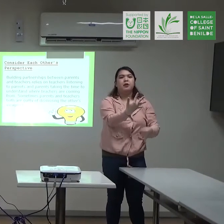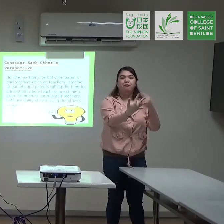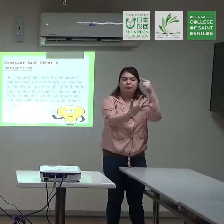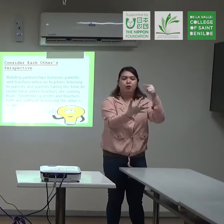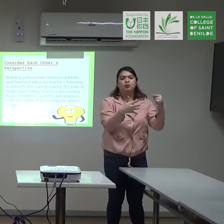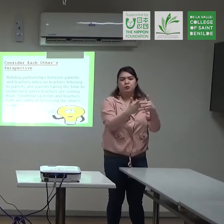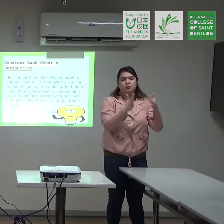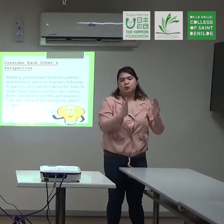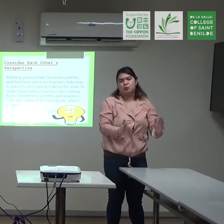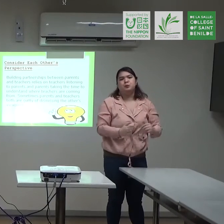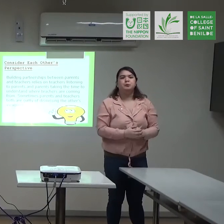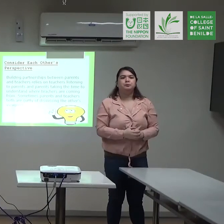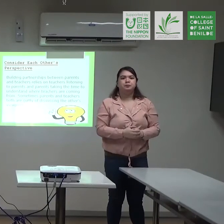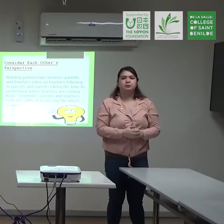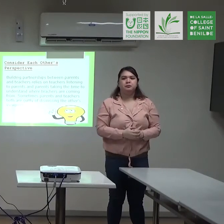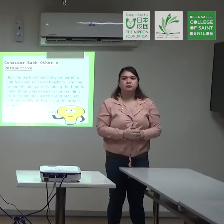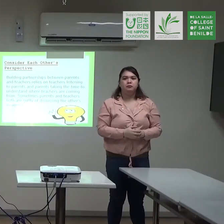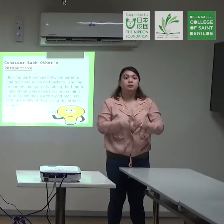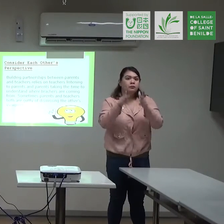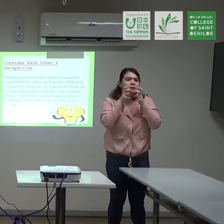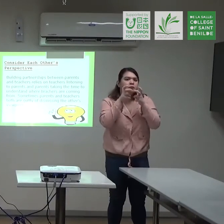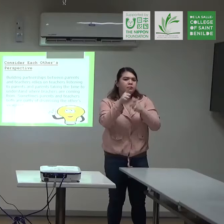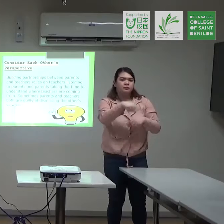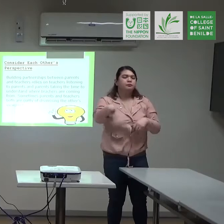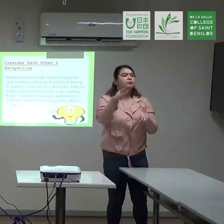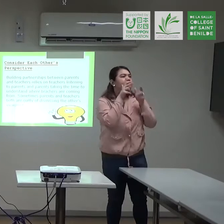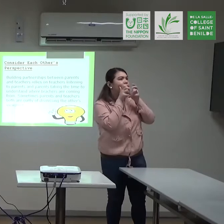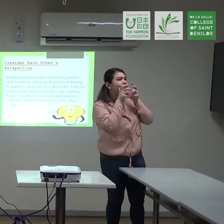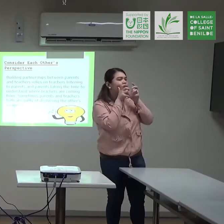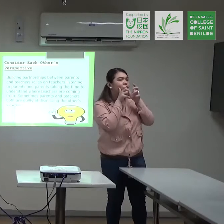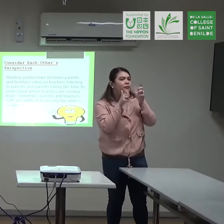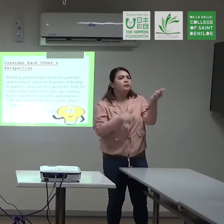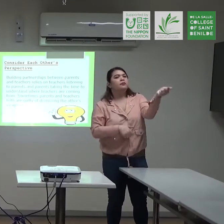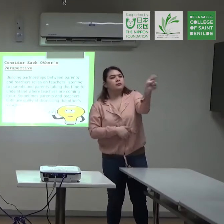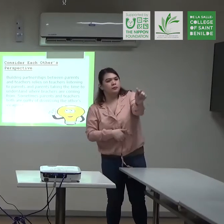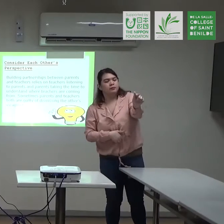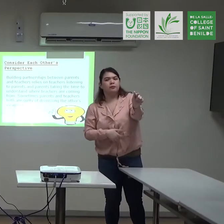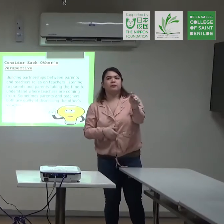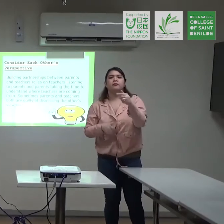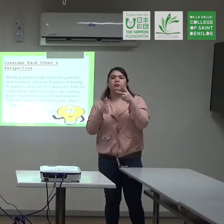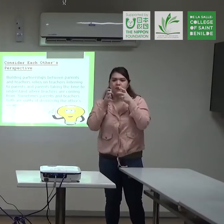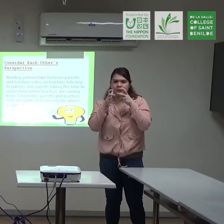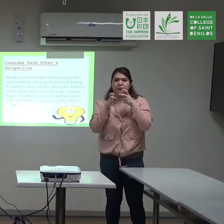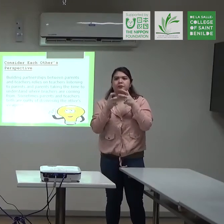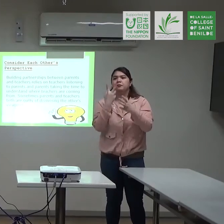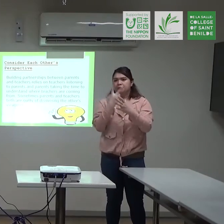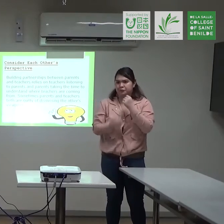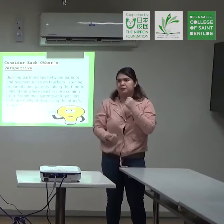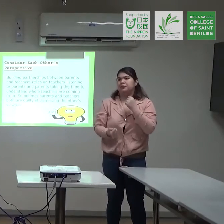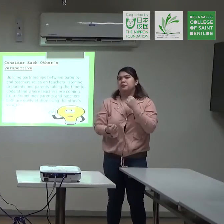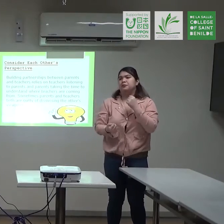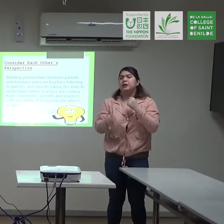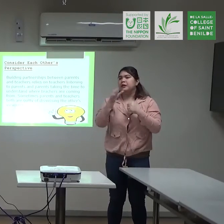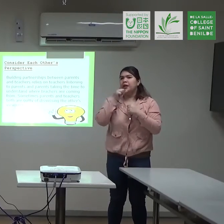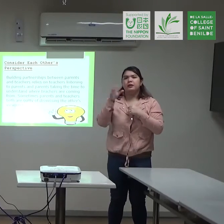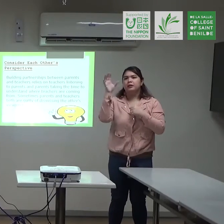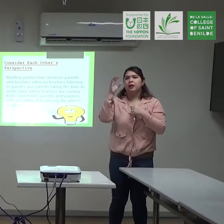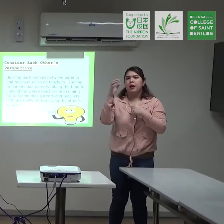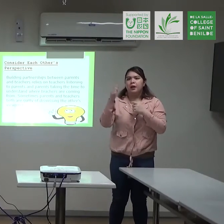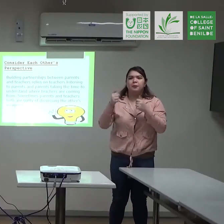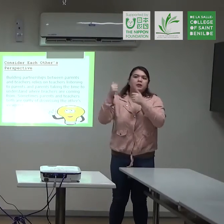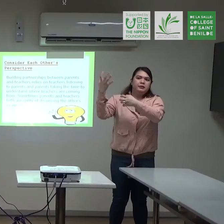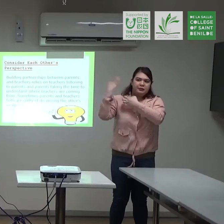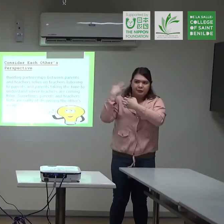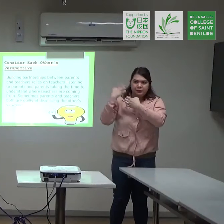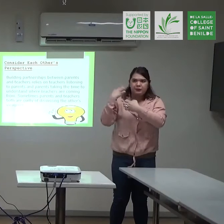student? Makinig din kayo. So the listening process should be both ways. Never assume that the